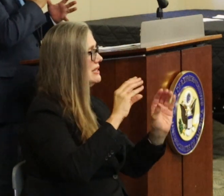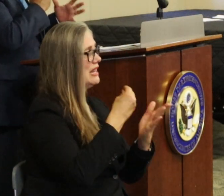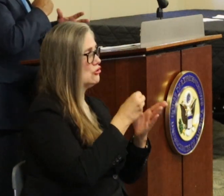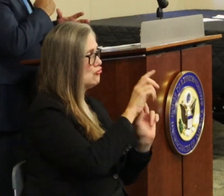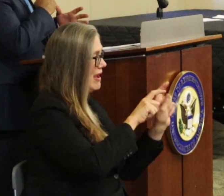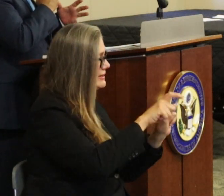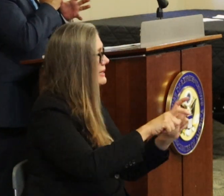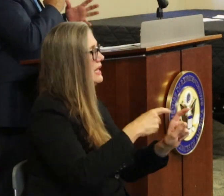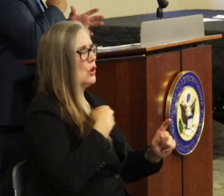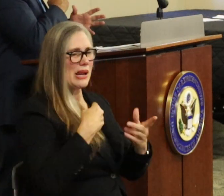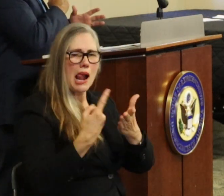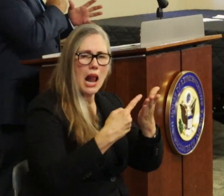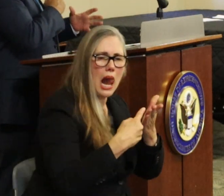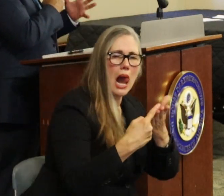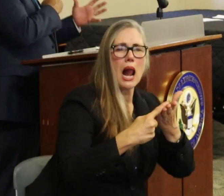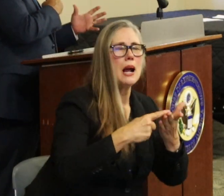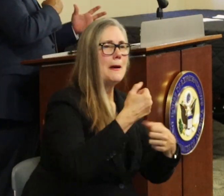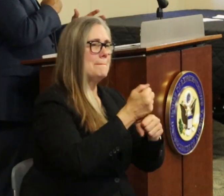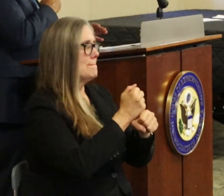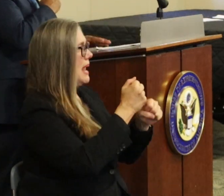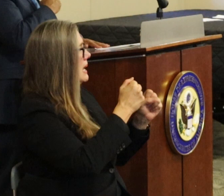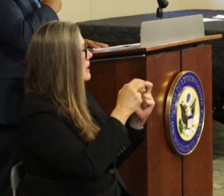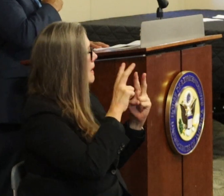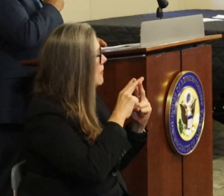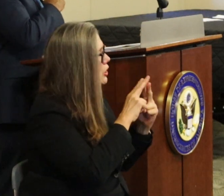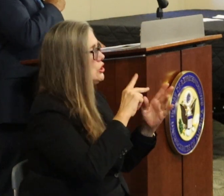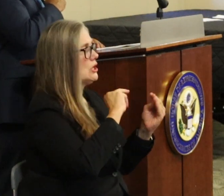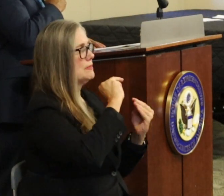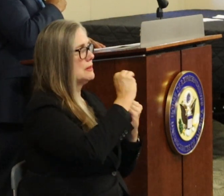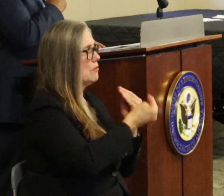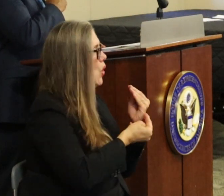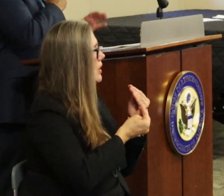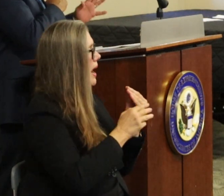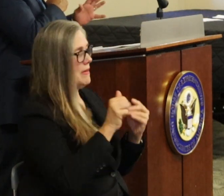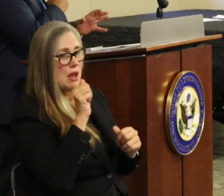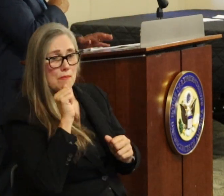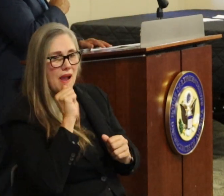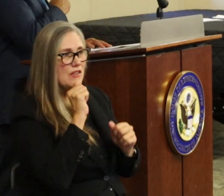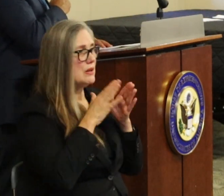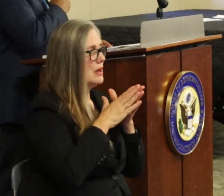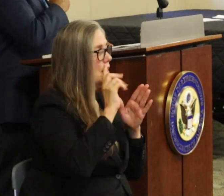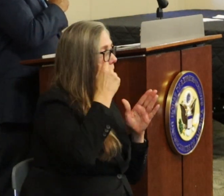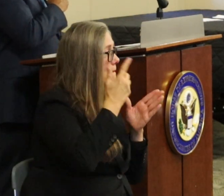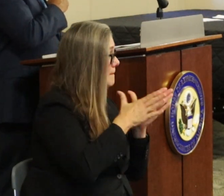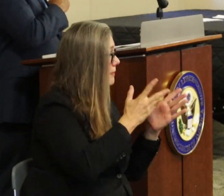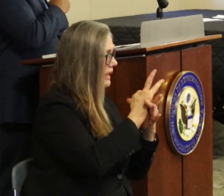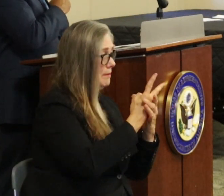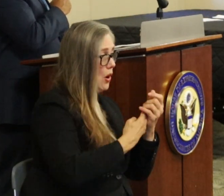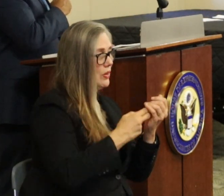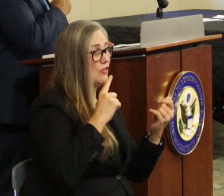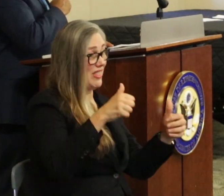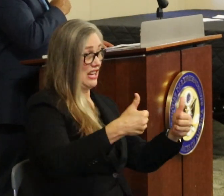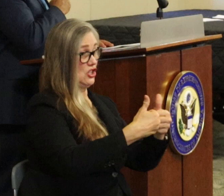with programs and partnerships, private-public partnerships, that address that challenge. And I think a